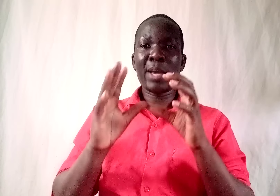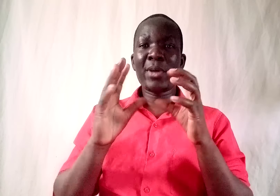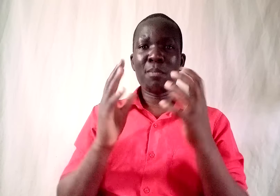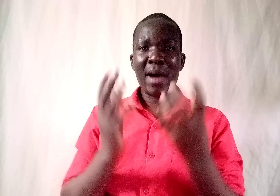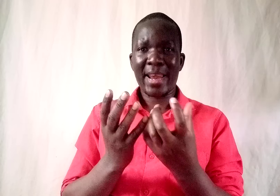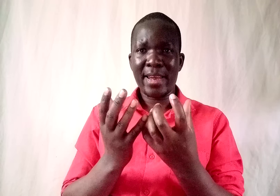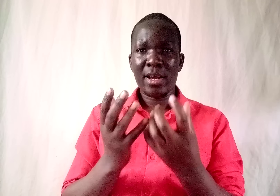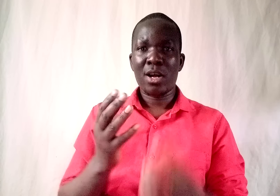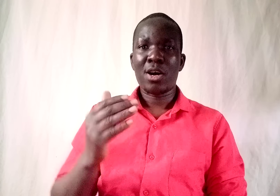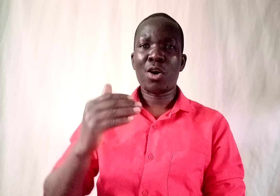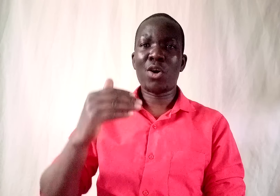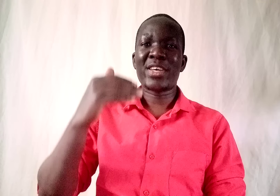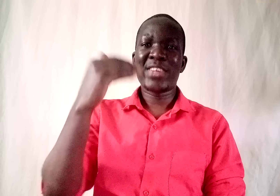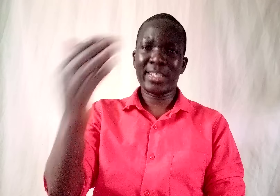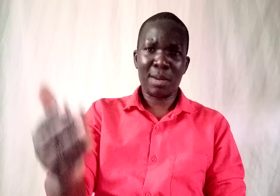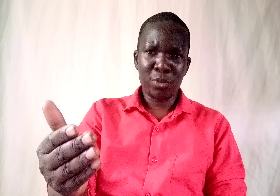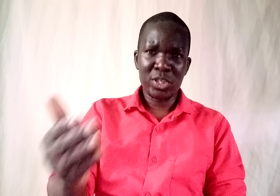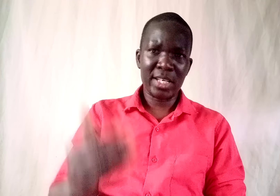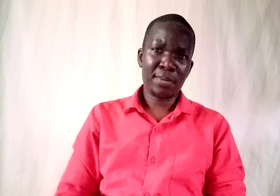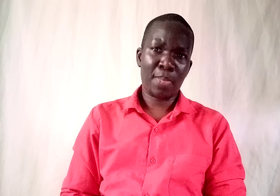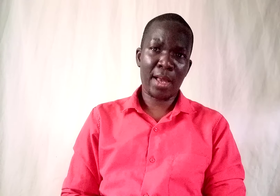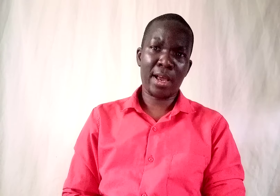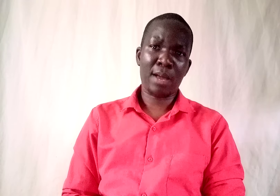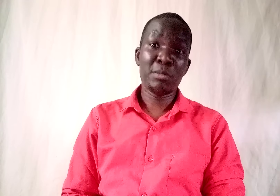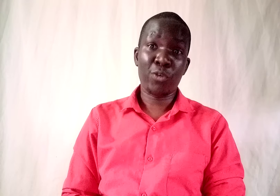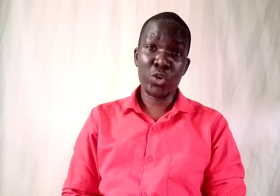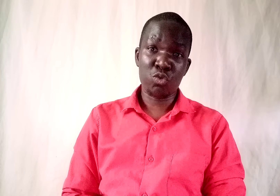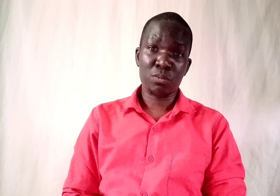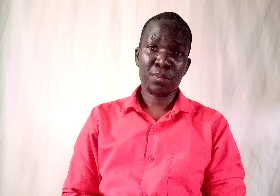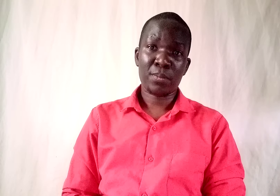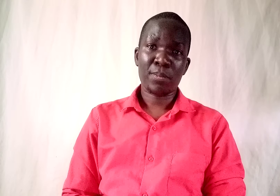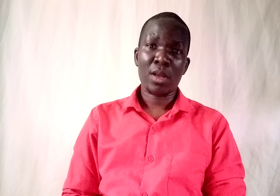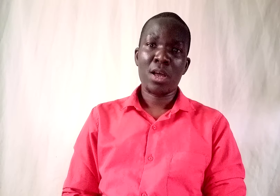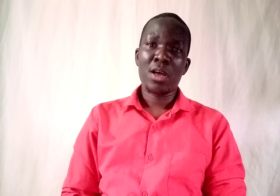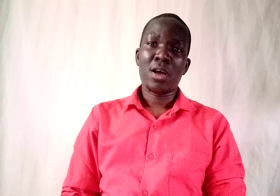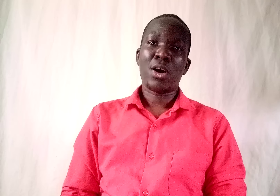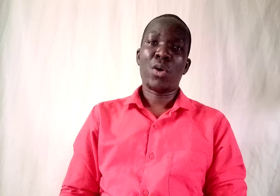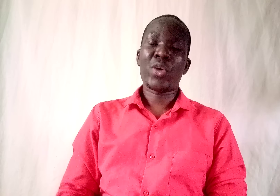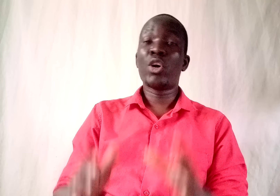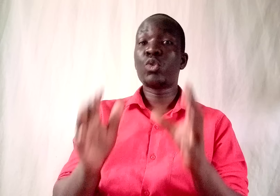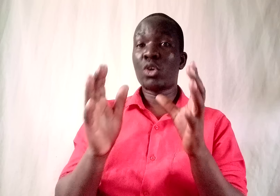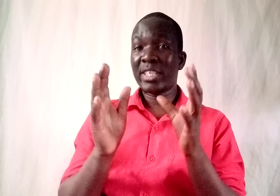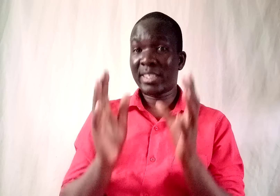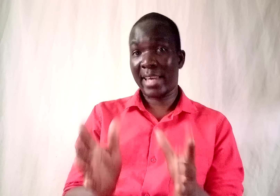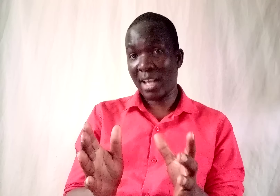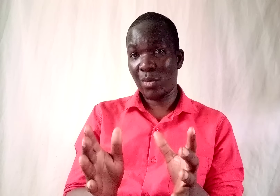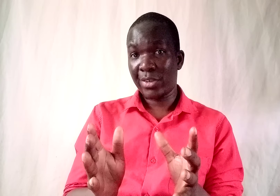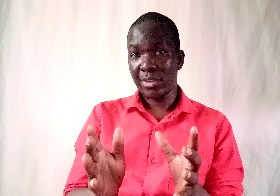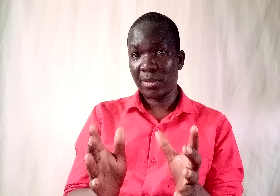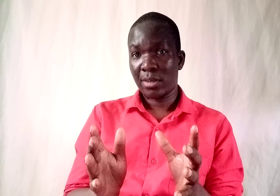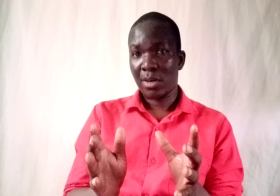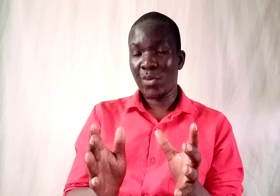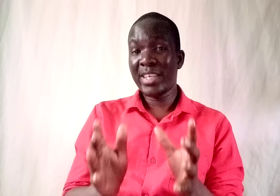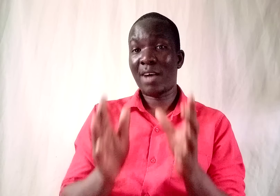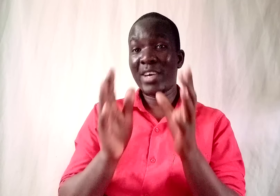keep in mind all the things I'm putting before you, we are going to know this sign language within a very